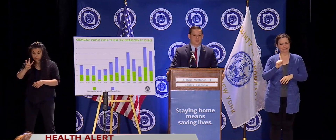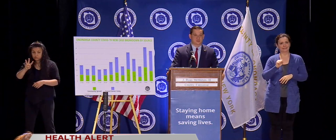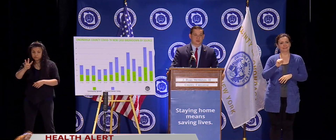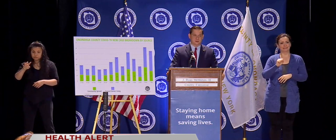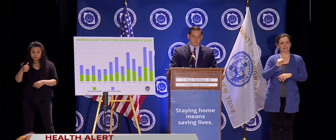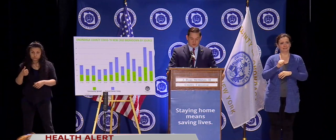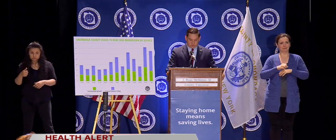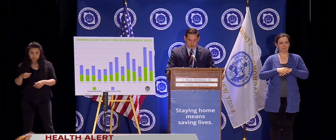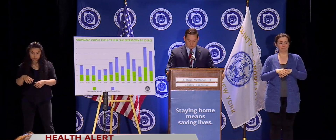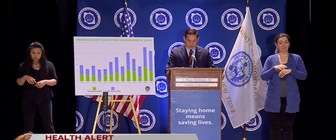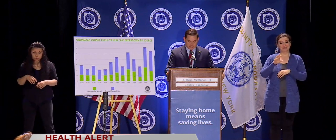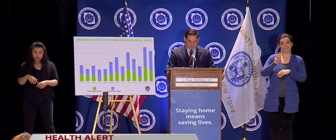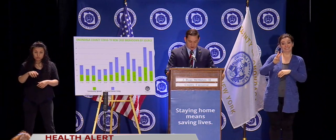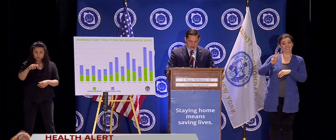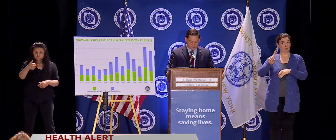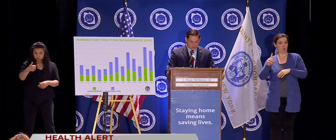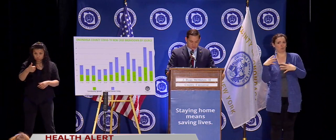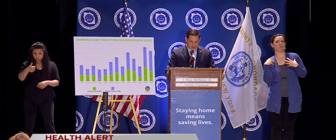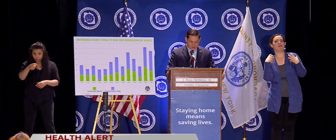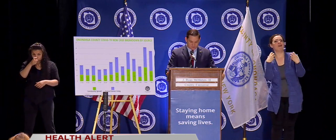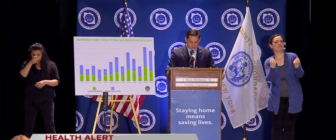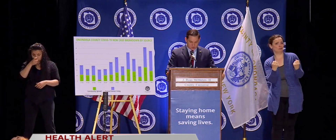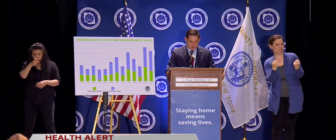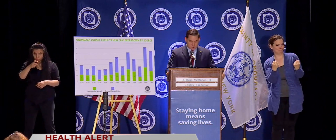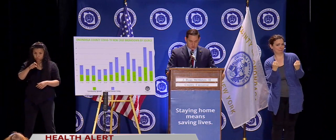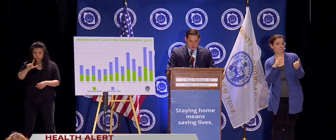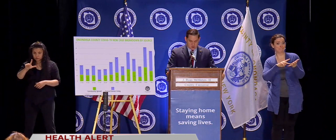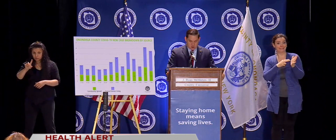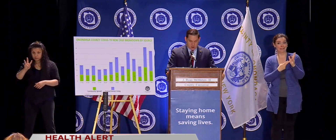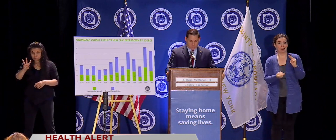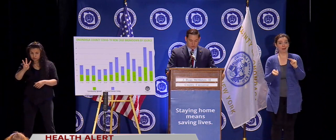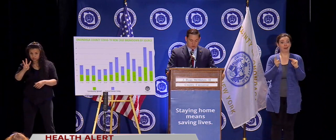recoveries from yesterday. Big recovery day, very happy about that.